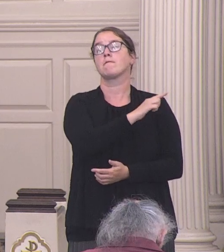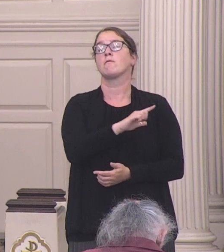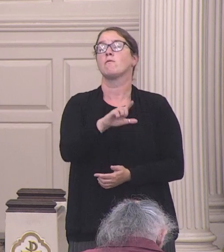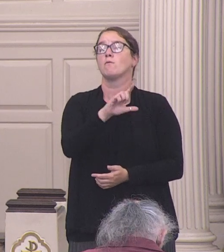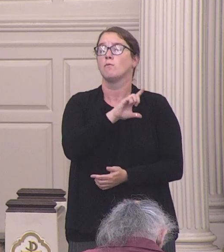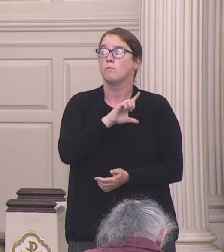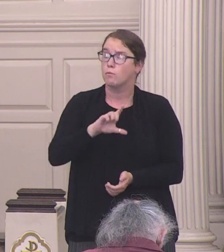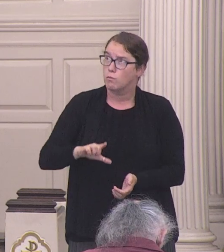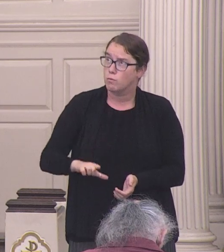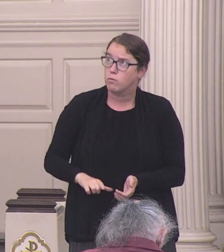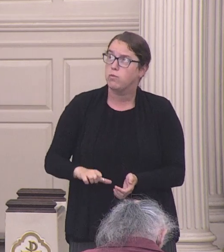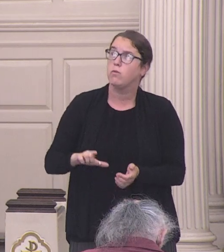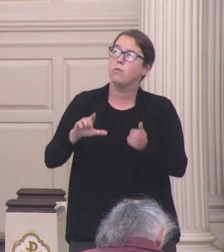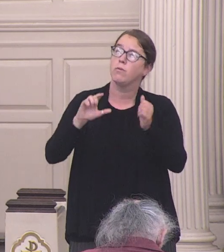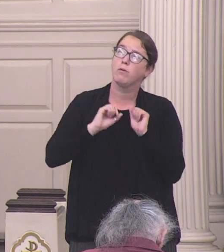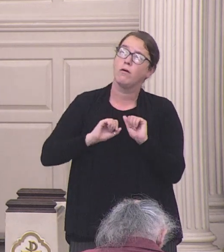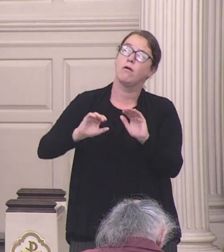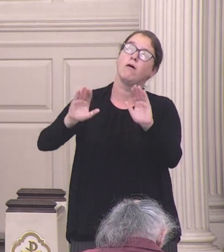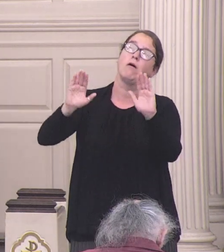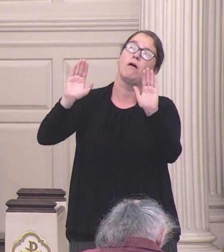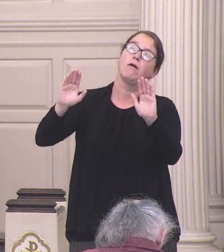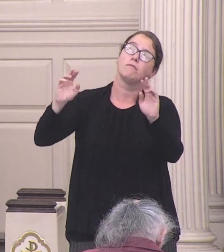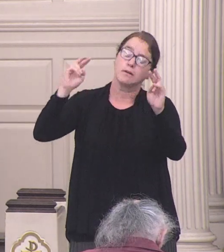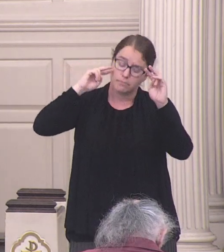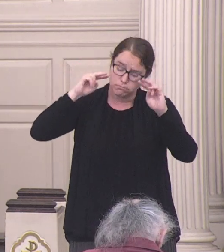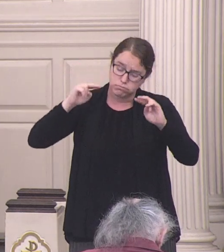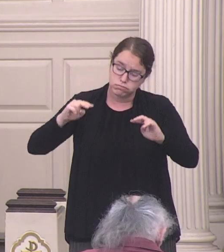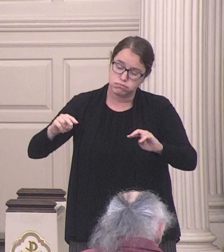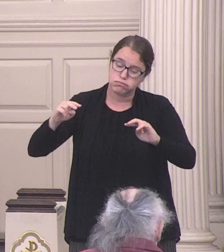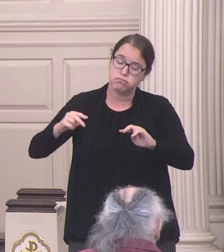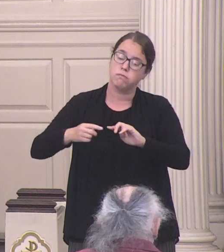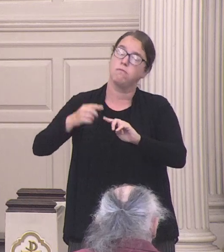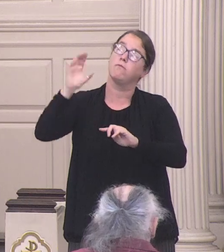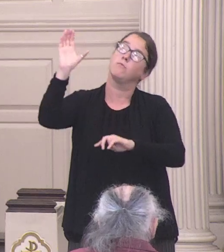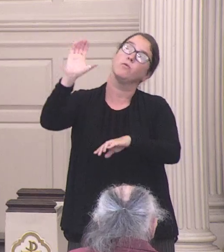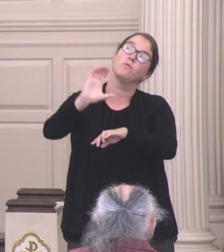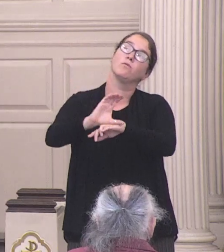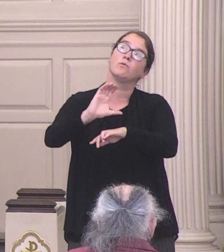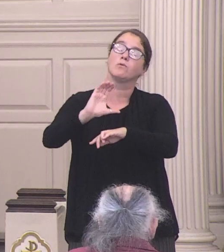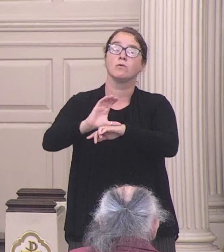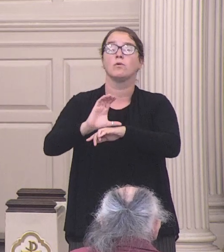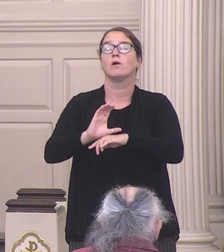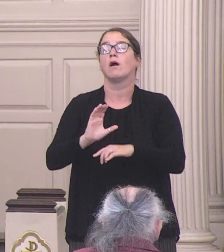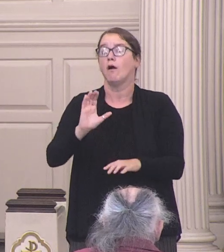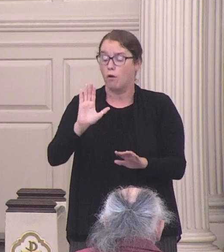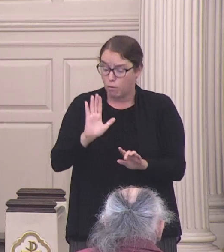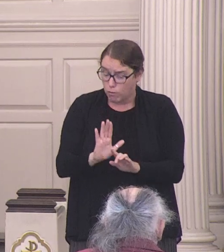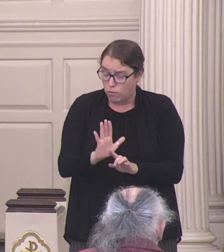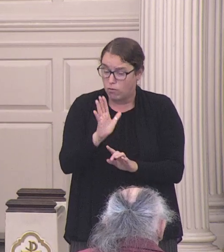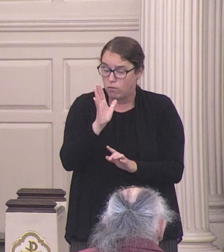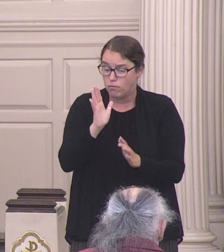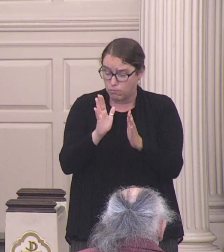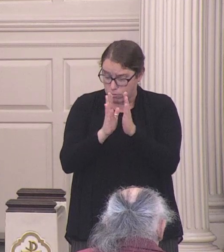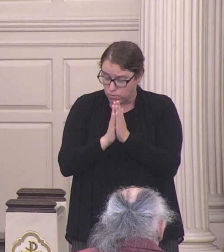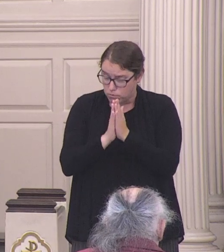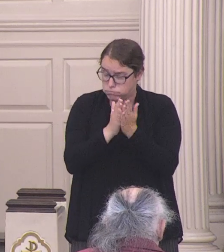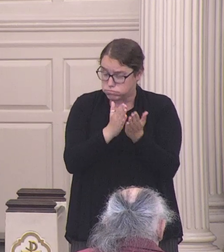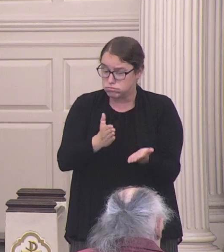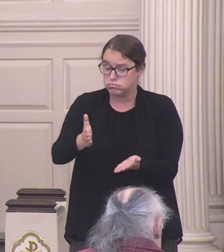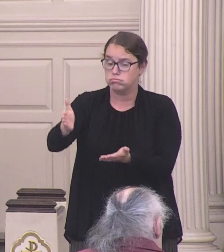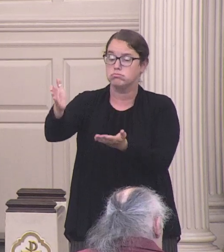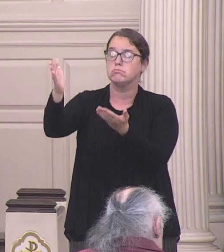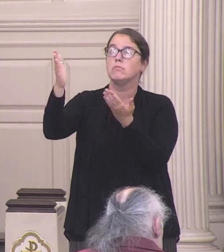Look upon the offerings of the Church, O Lord, as she makes her prayer to you, and grant